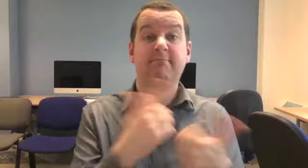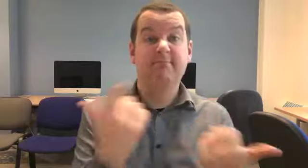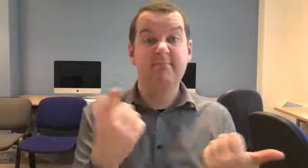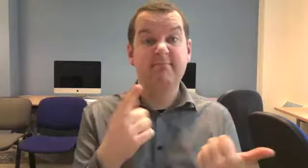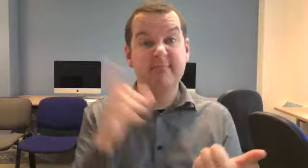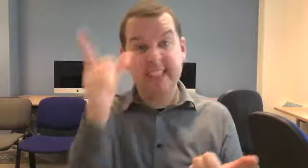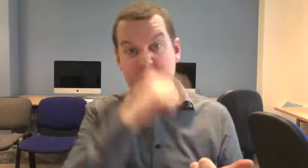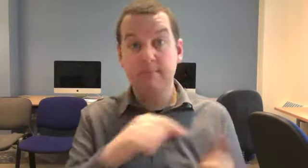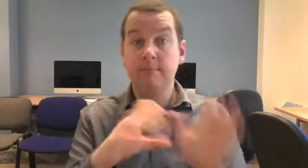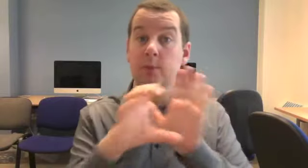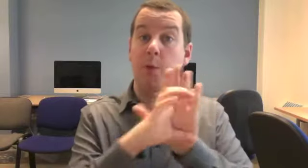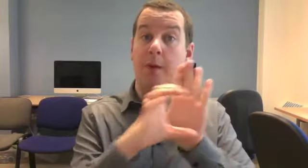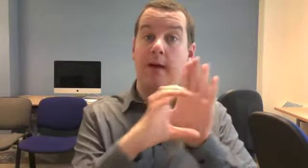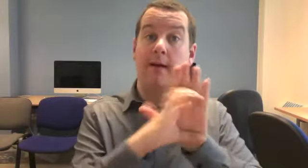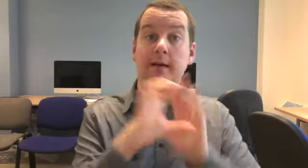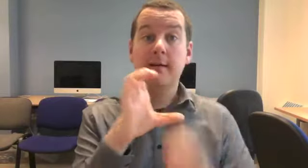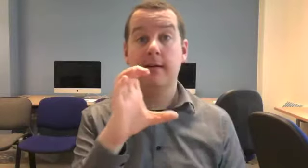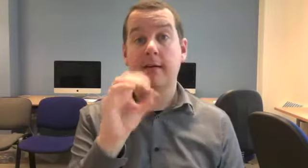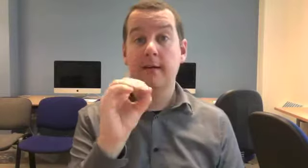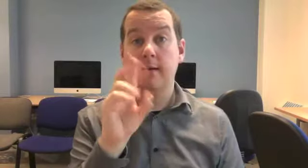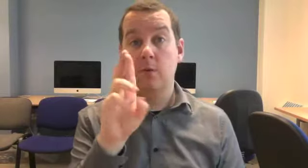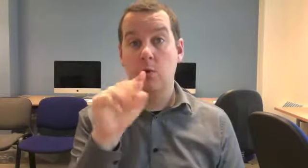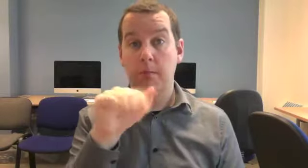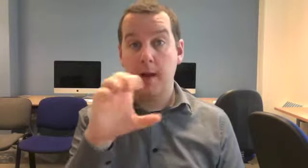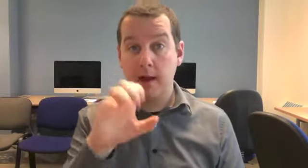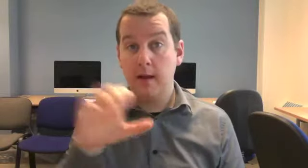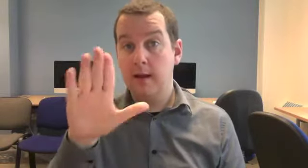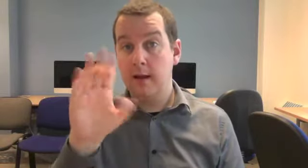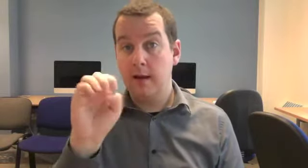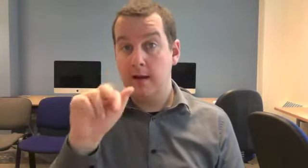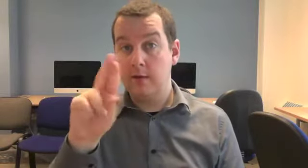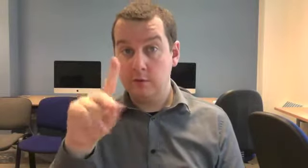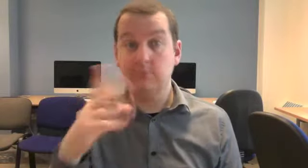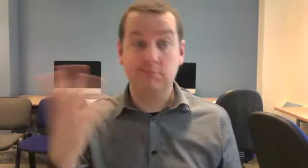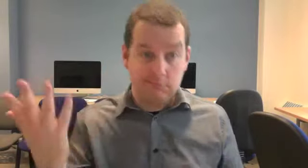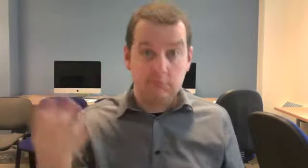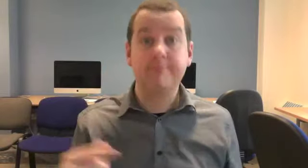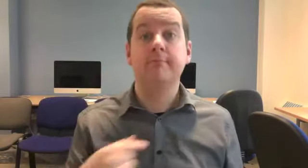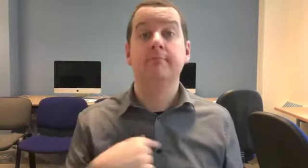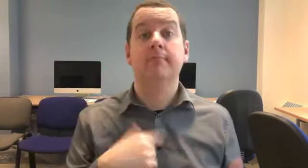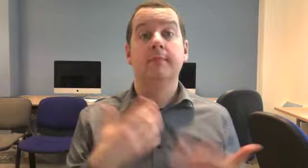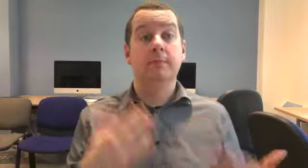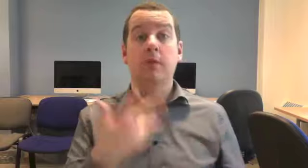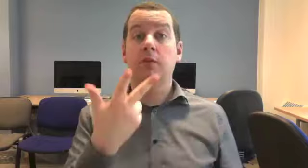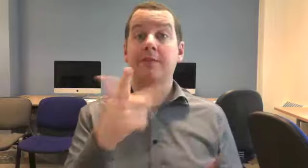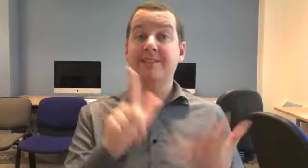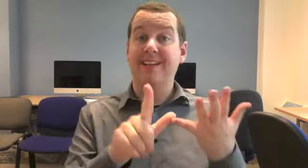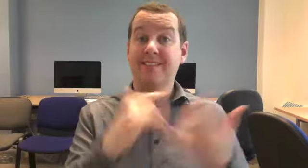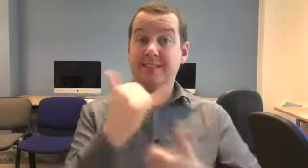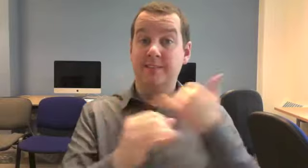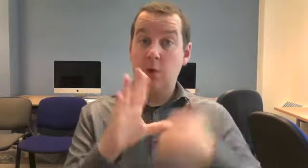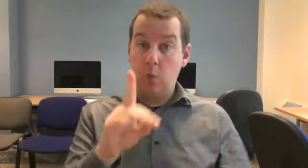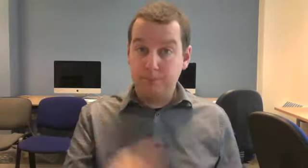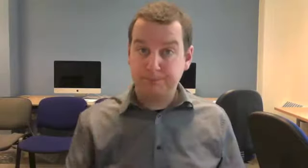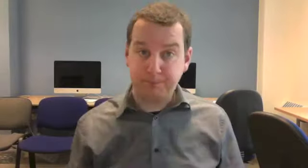important categories of information. So first of all, my name is Cormac Leonard. That's my sign name there as well. I'm 37 years old.